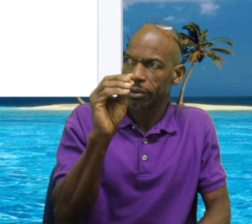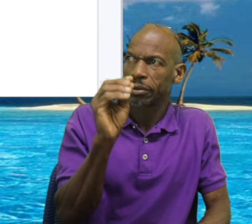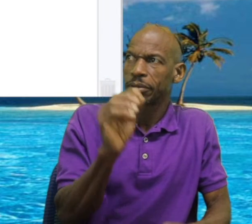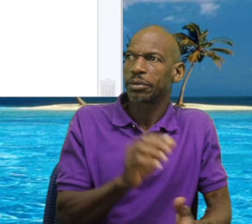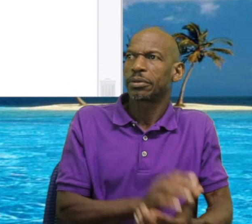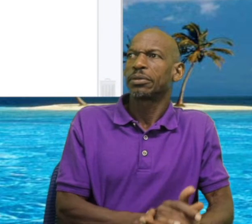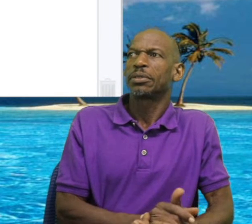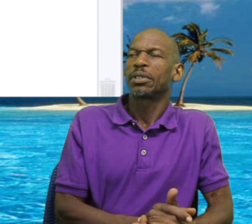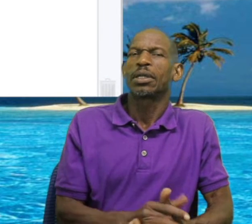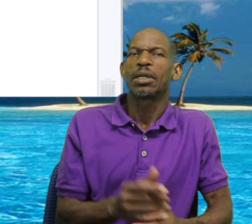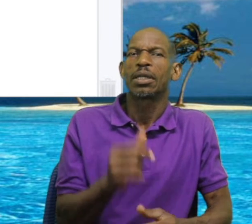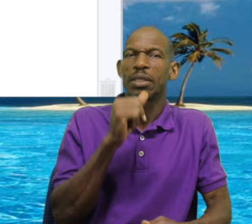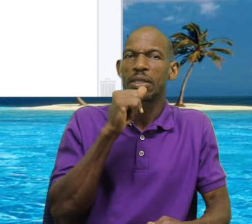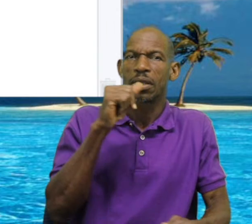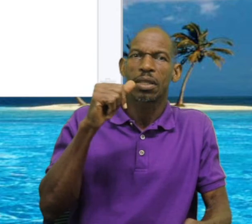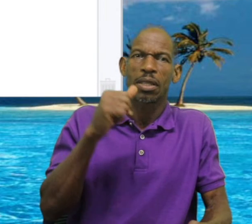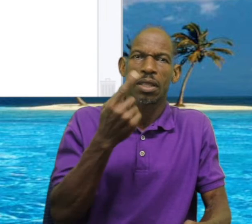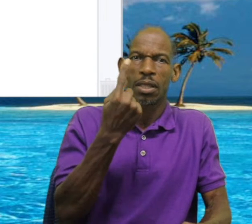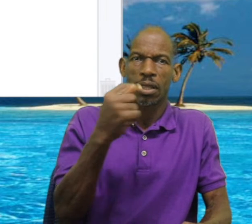reads,